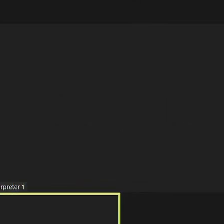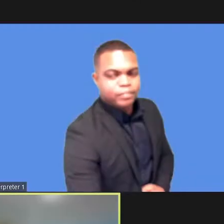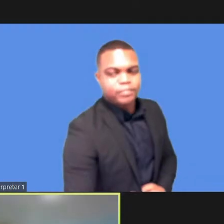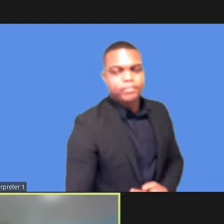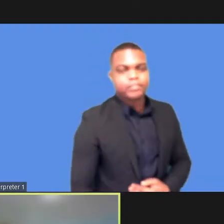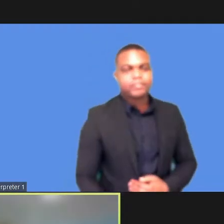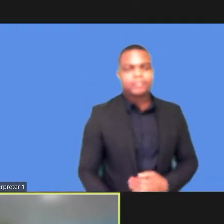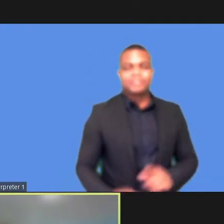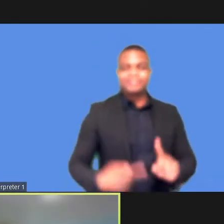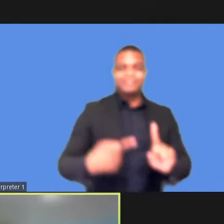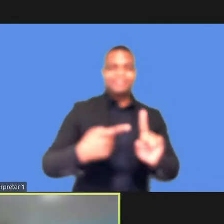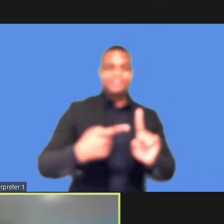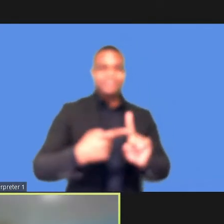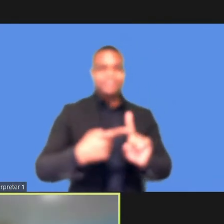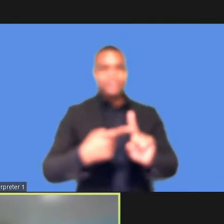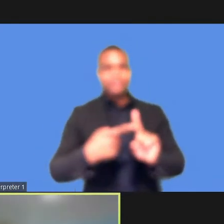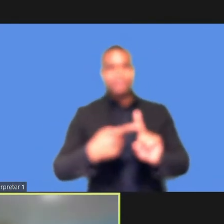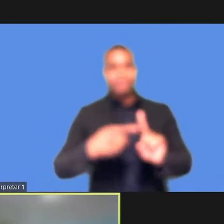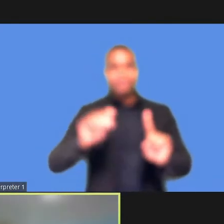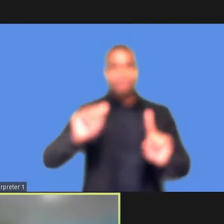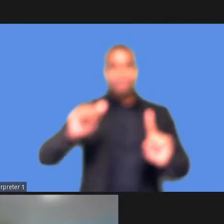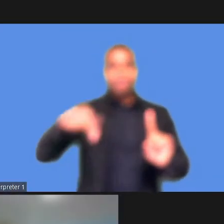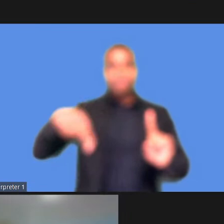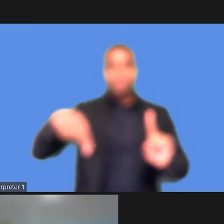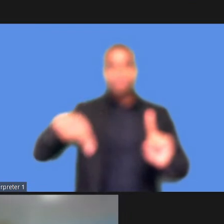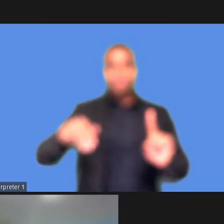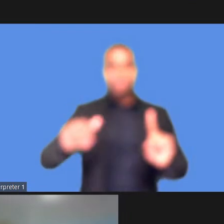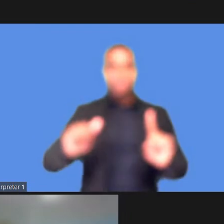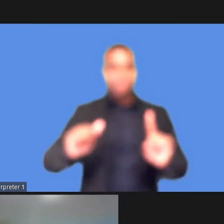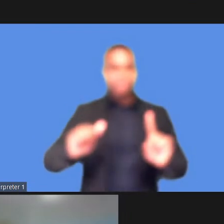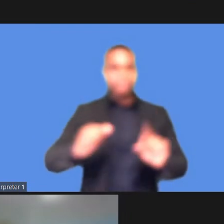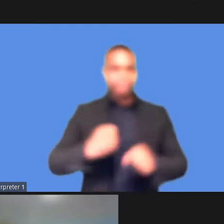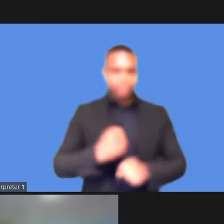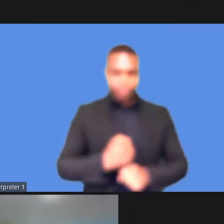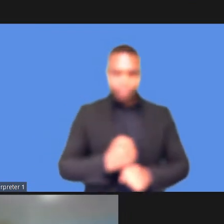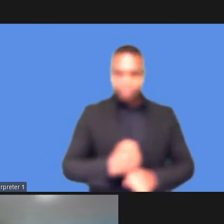Hello, good morning. Bom dia. Good morning.